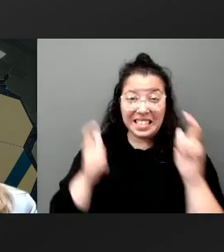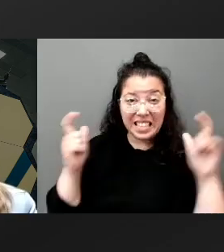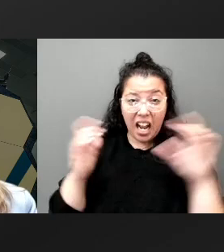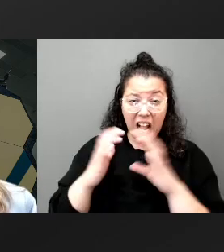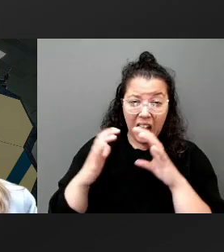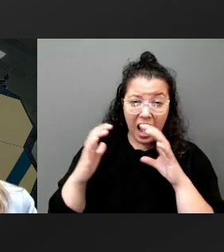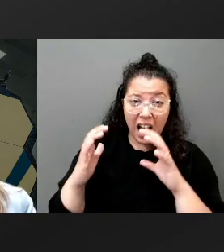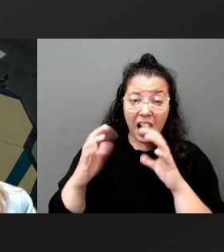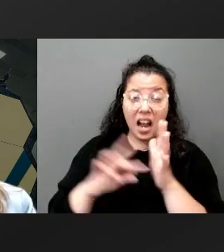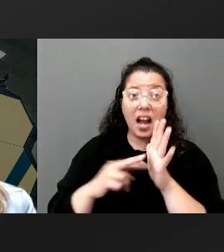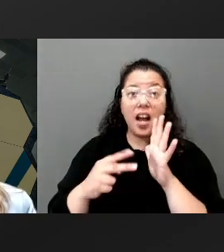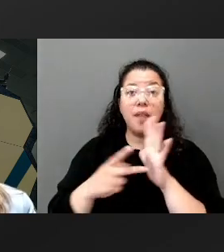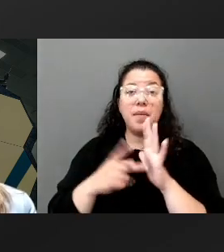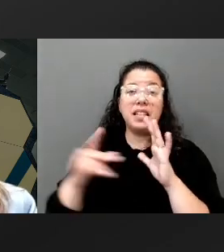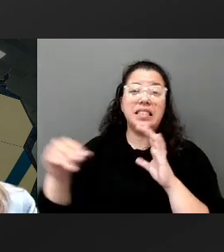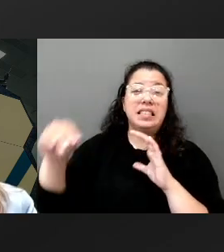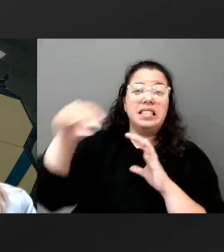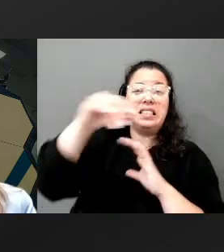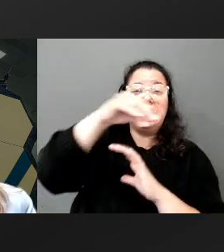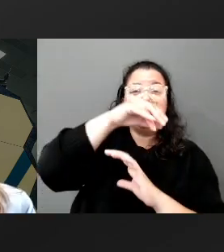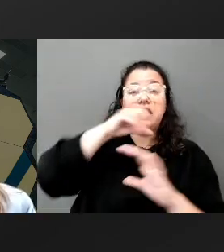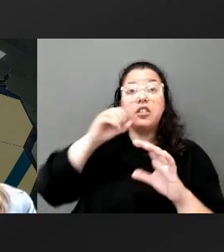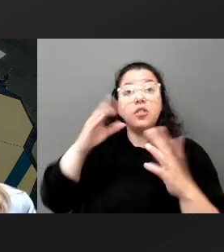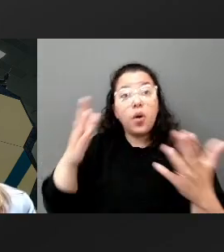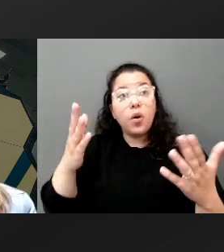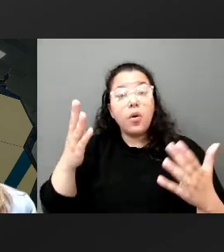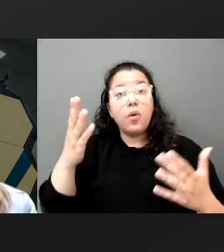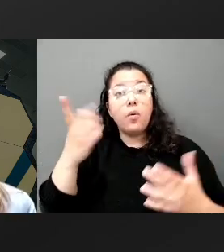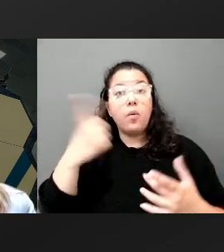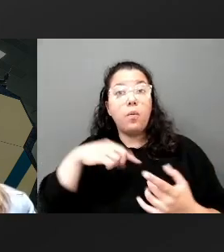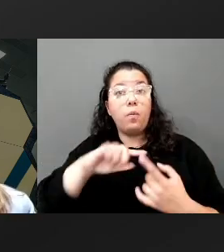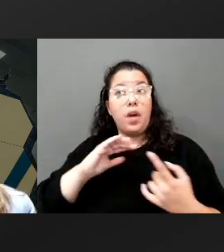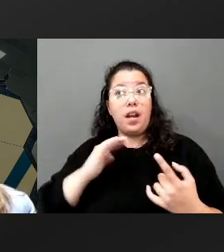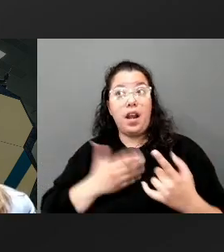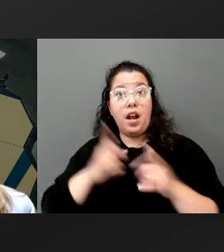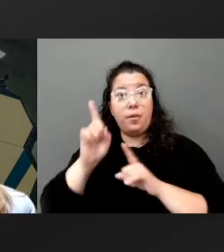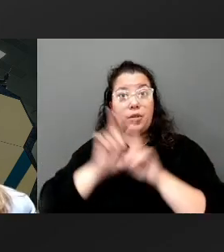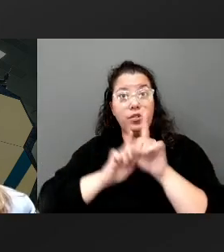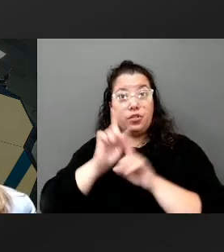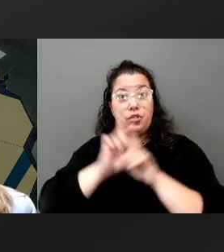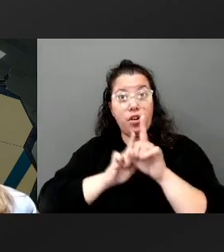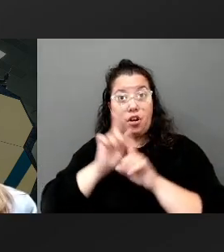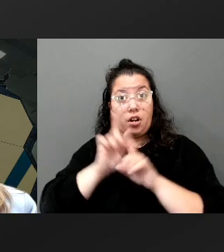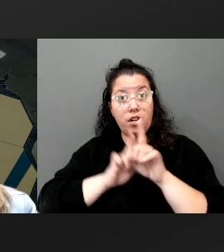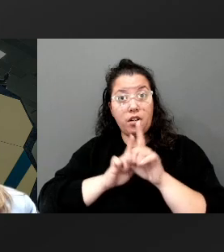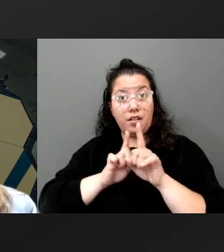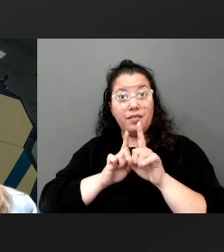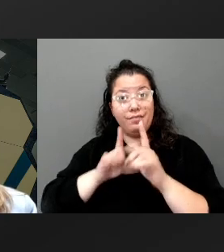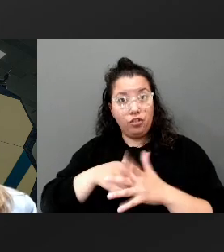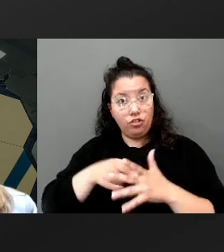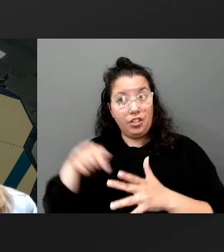our star evolves to this phase, it's going to, get a radius that's about the